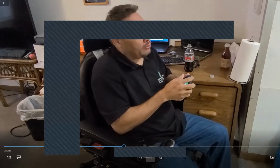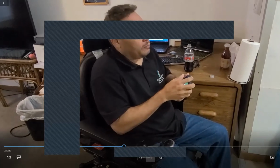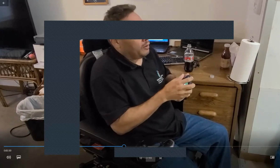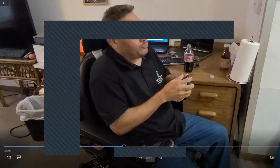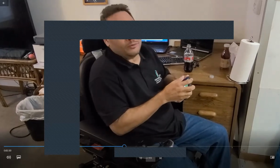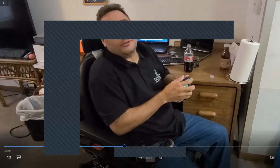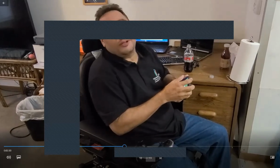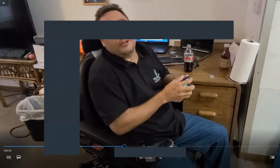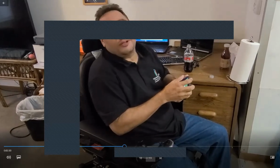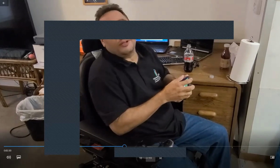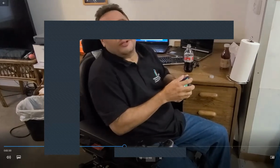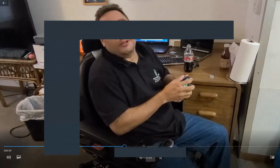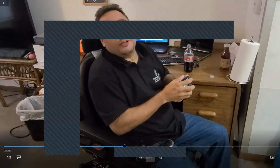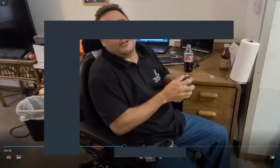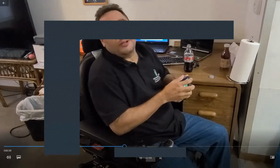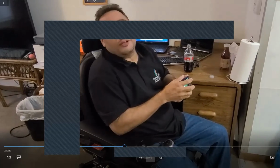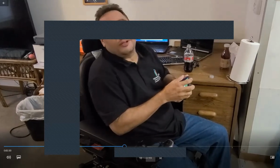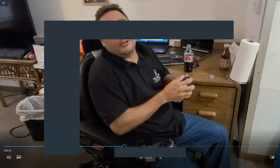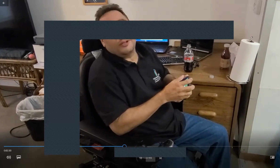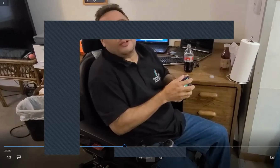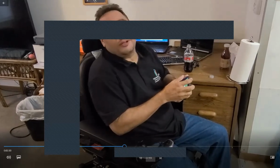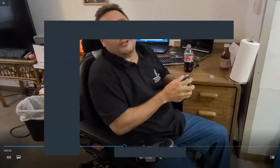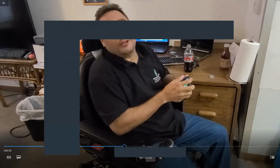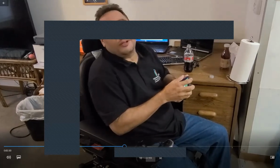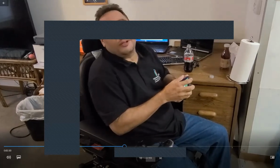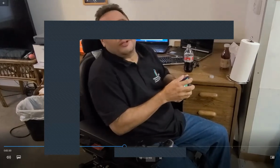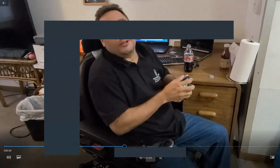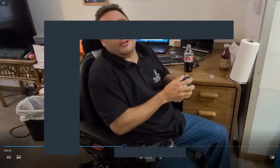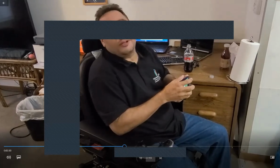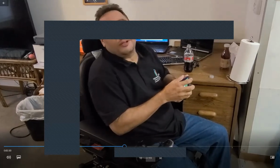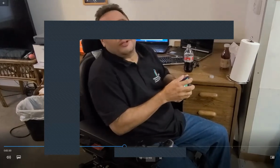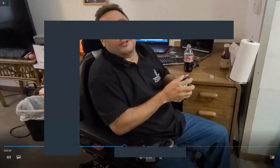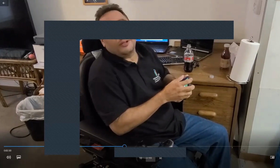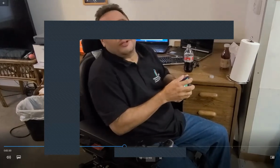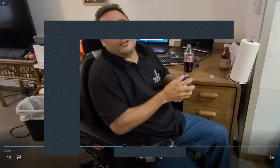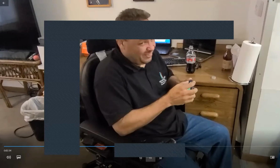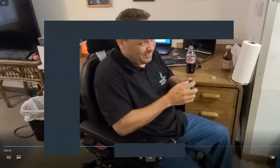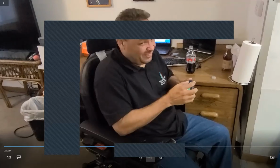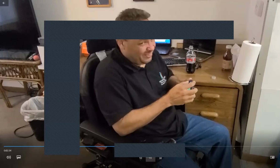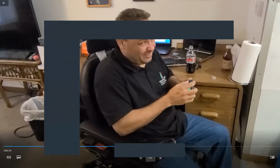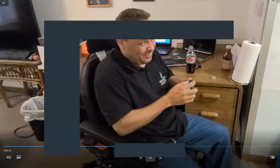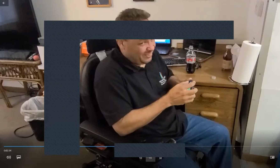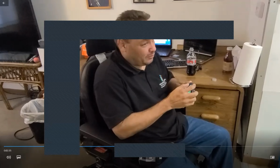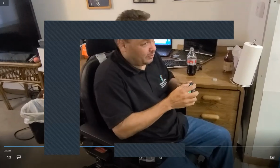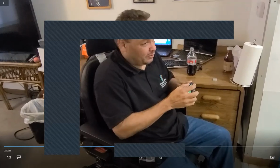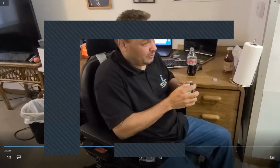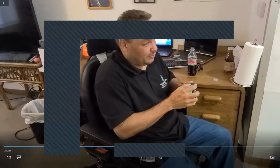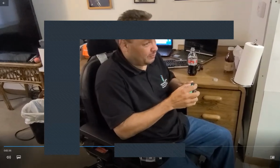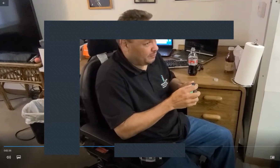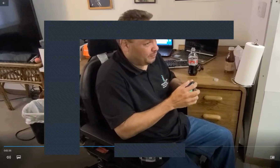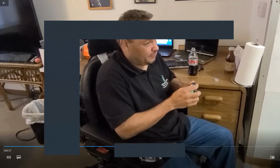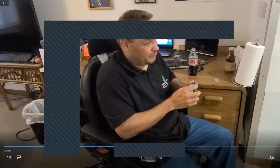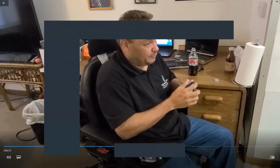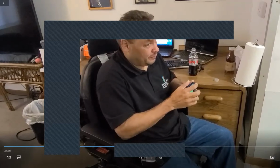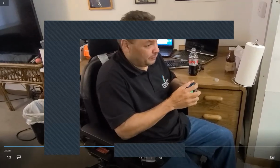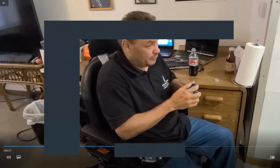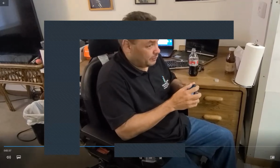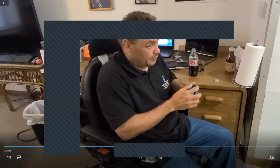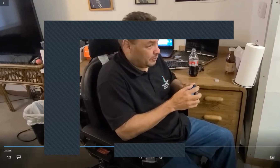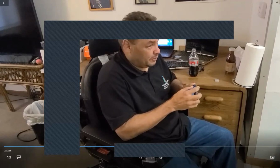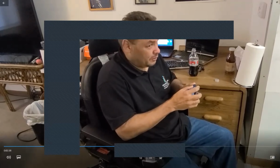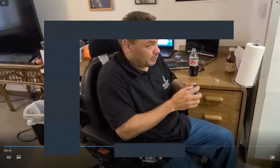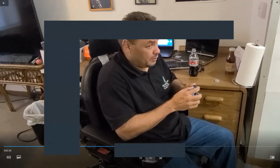And that's my first time using it. Because you already knew all the bus Right. routes. I know all the 25. routes. So. Status bar item.